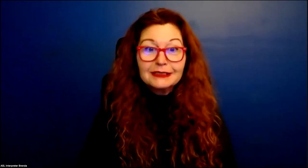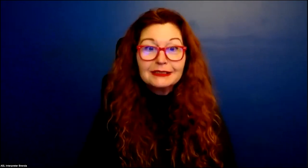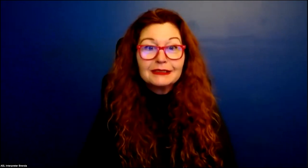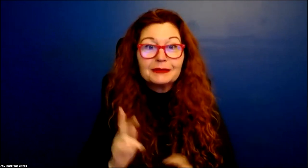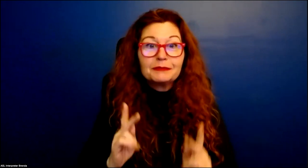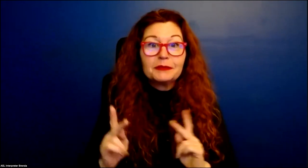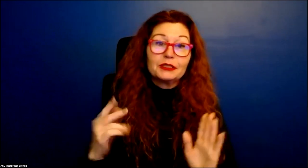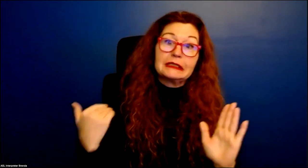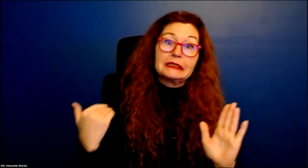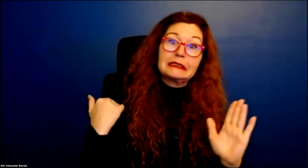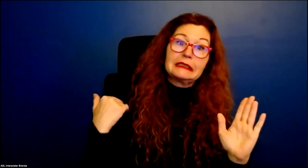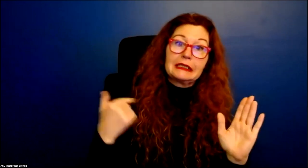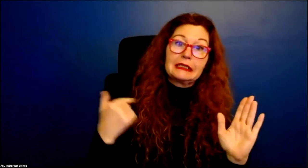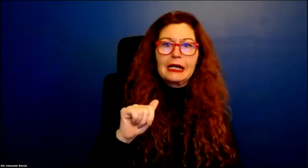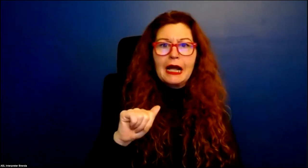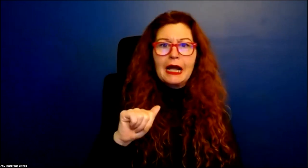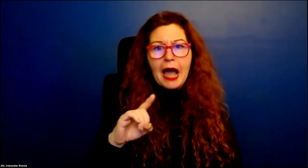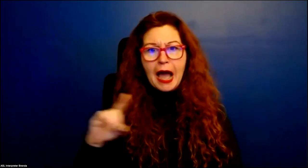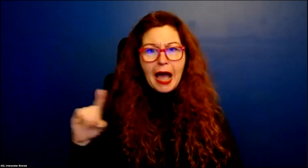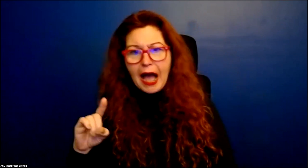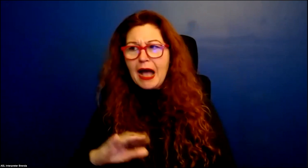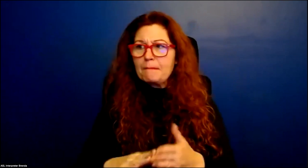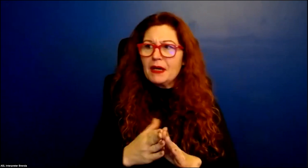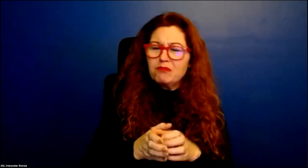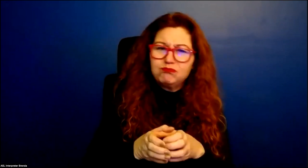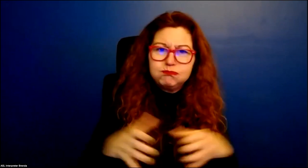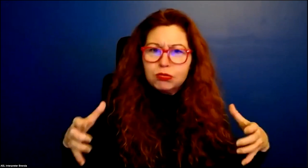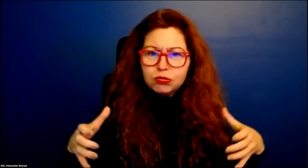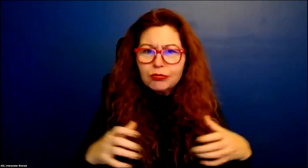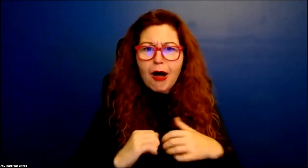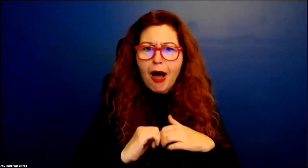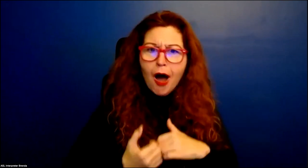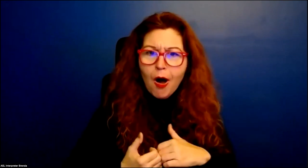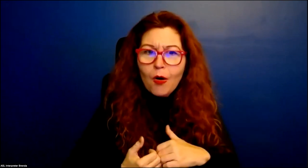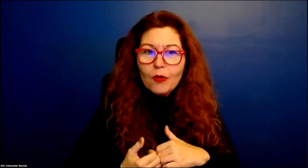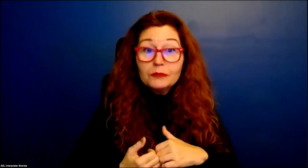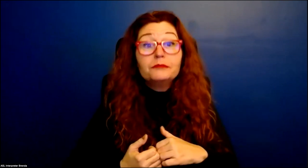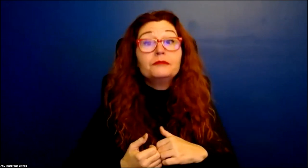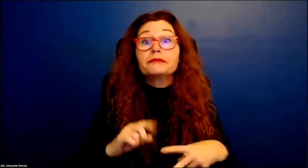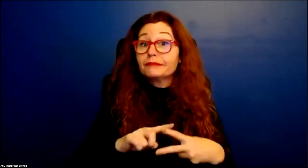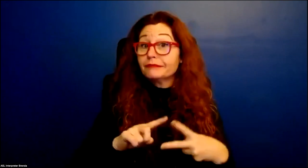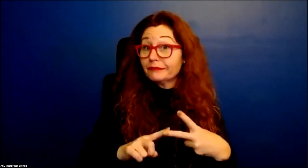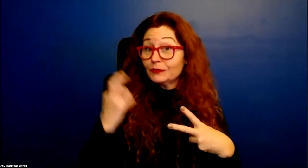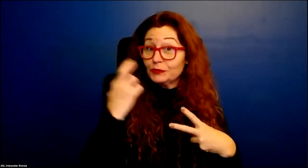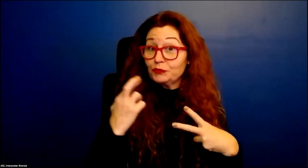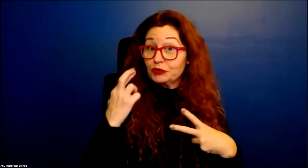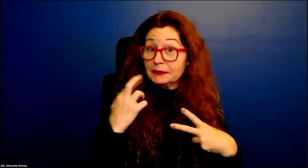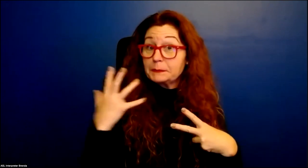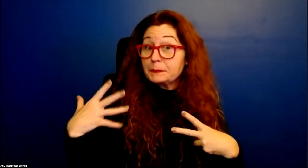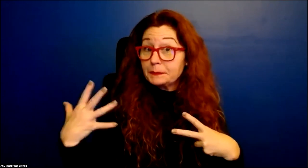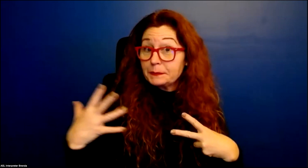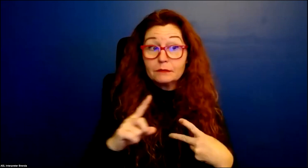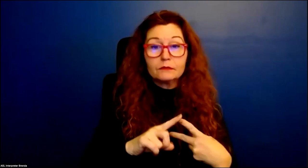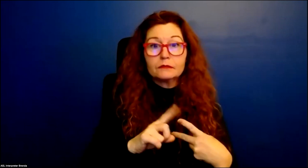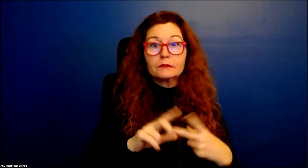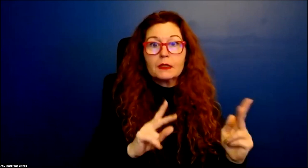how did GAD get so big and all of that? And all I say is, there's two things. One is it tapped a